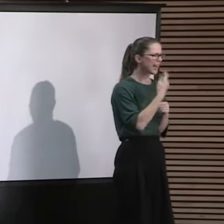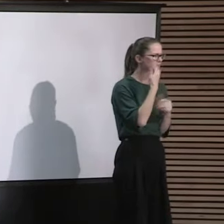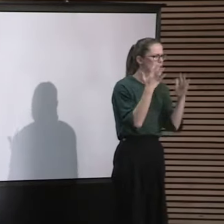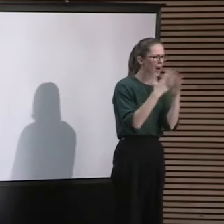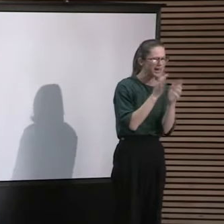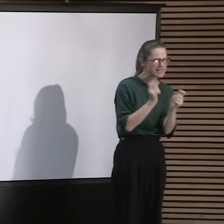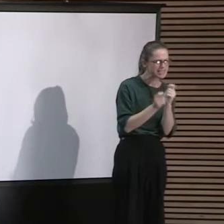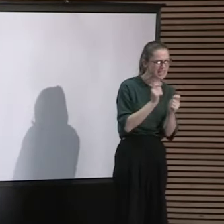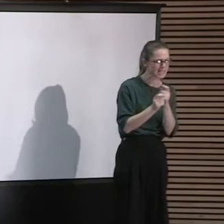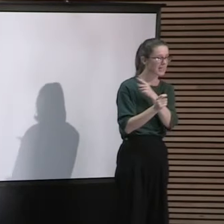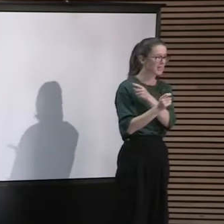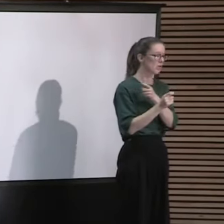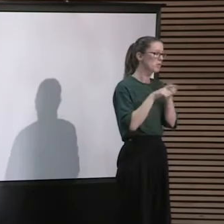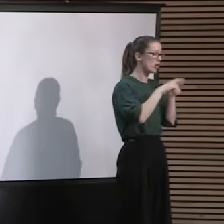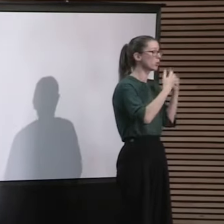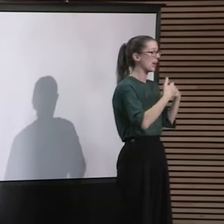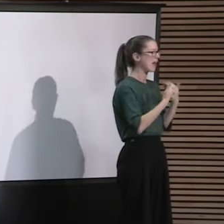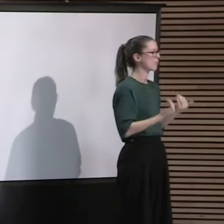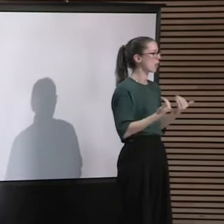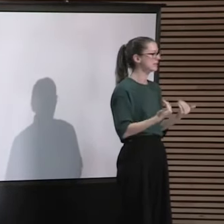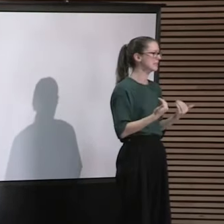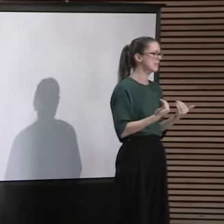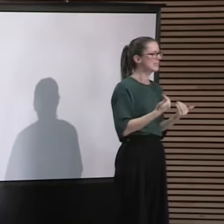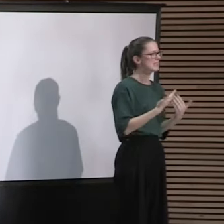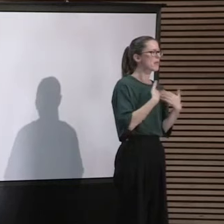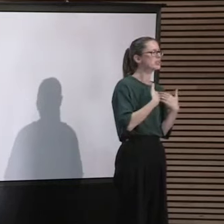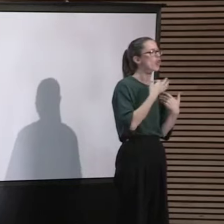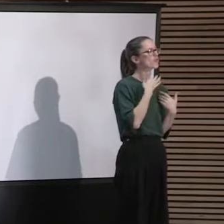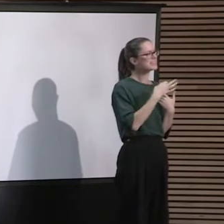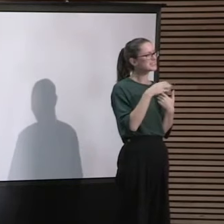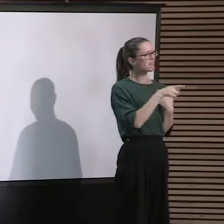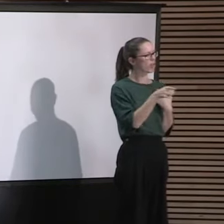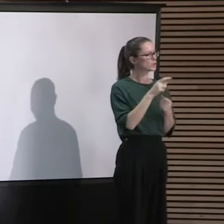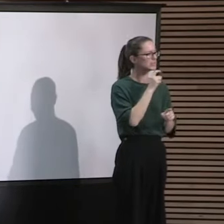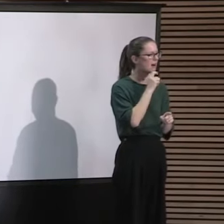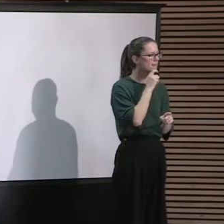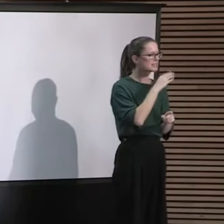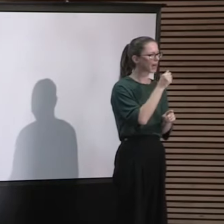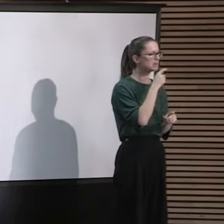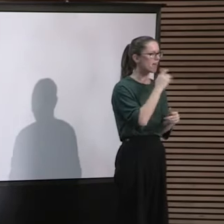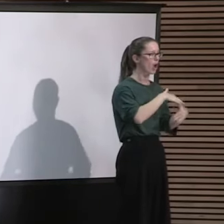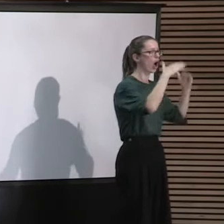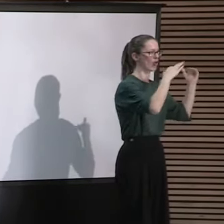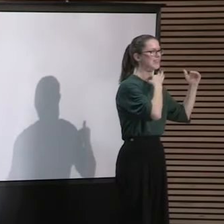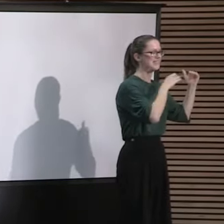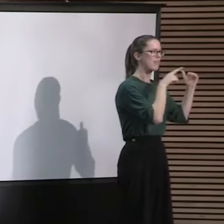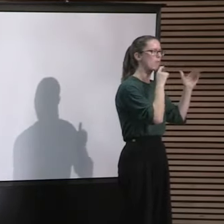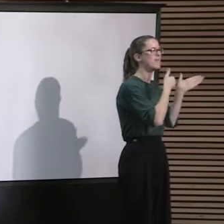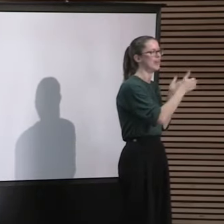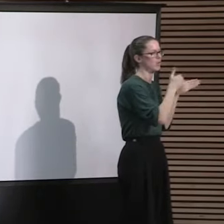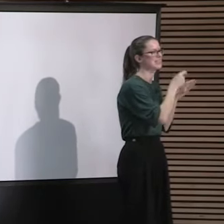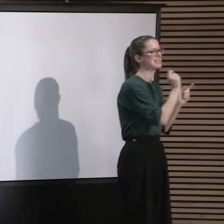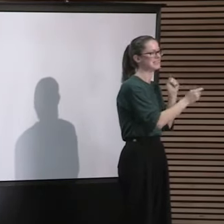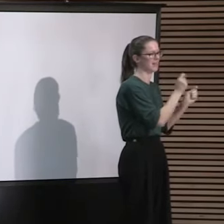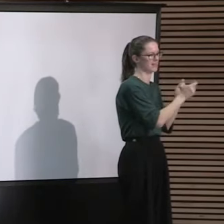That is exactly what we're working through at the moment. So it'll be based on a risk-based framework. So those at the higher risk will be the most frequently